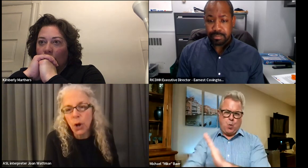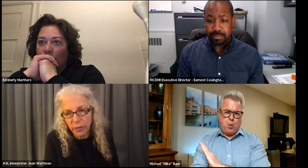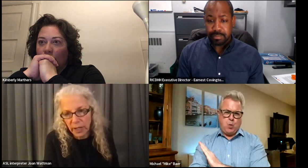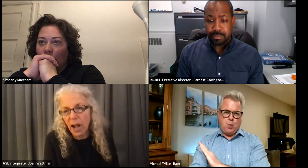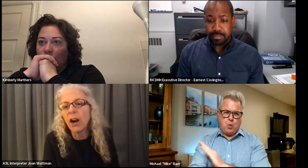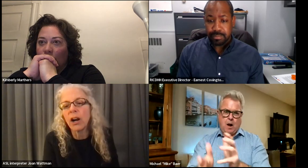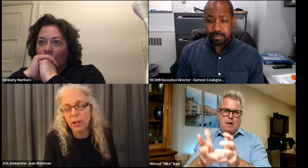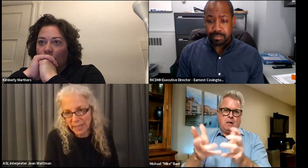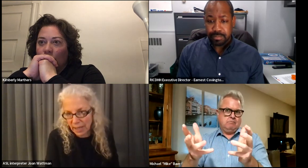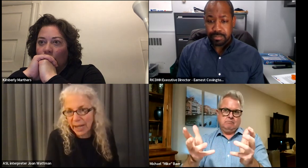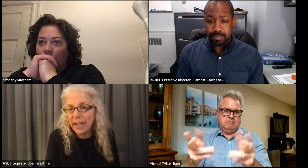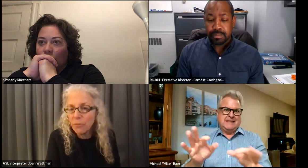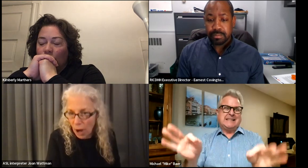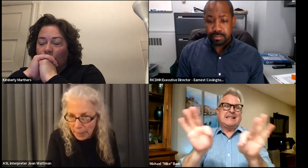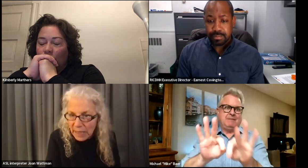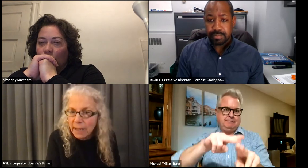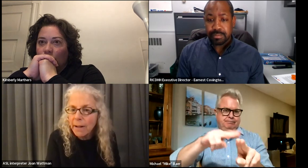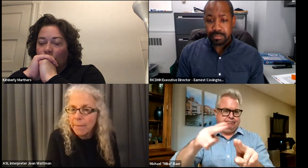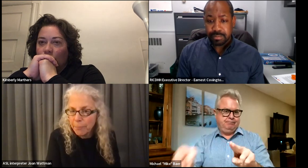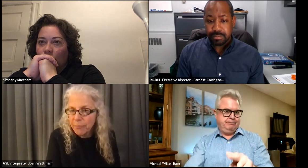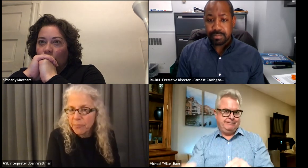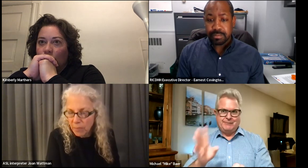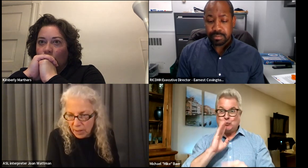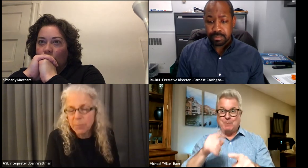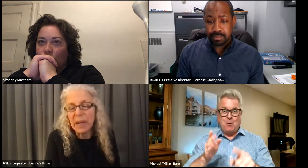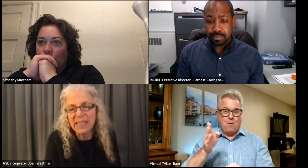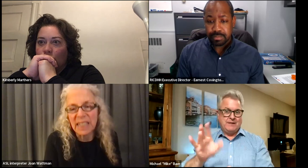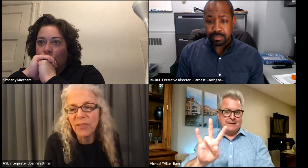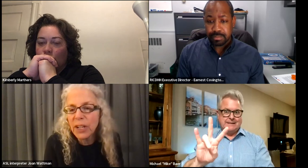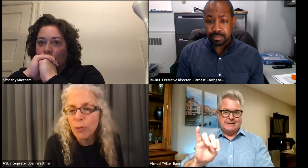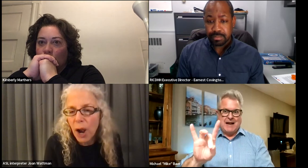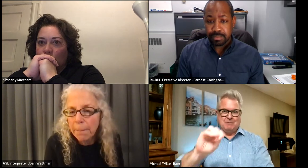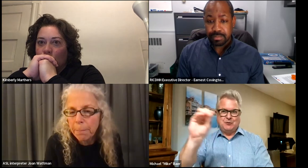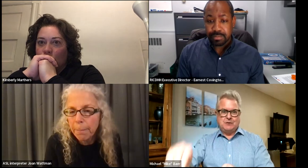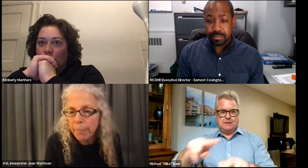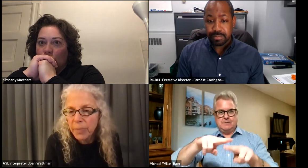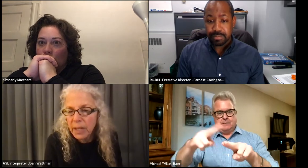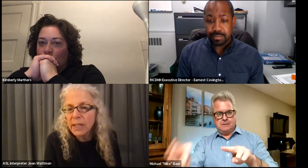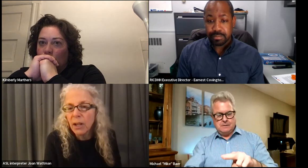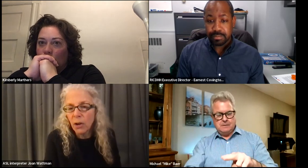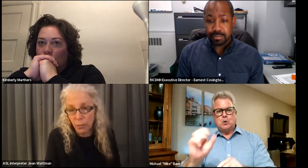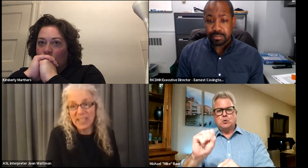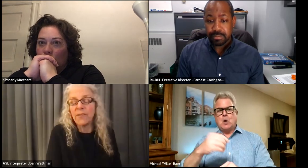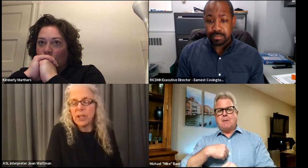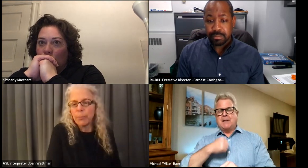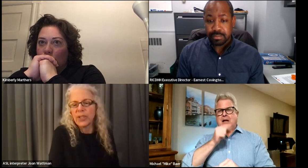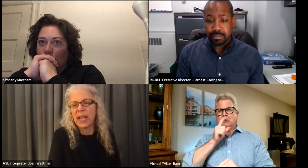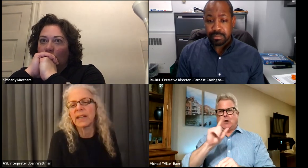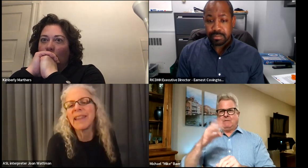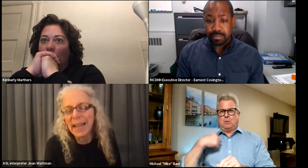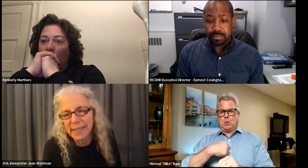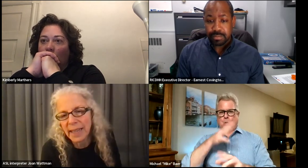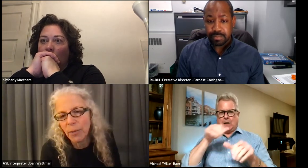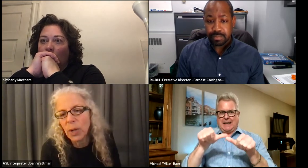numbers of COVID are declining rapidly, there's been a significant drop, over